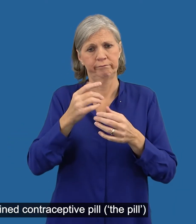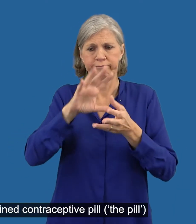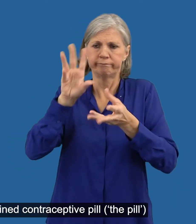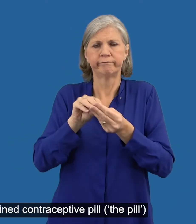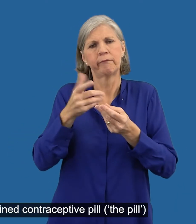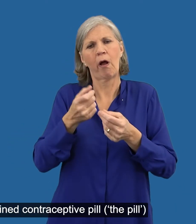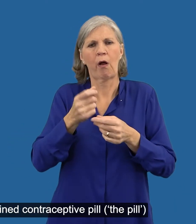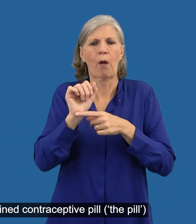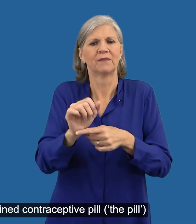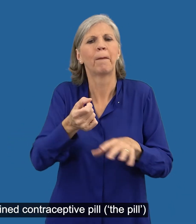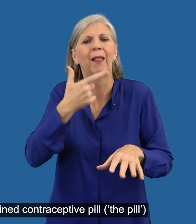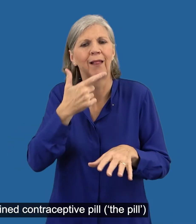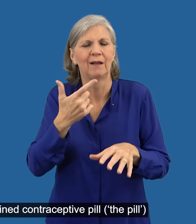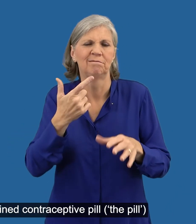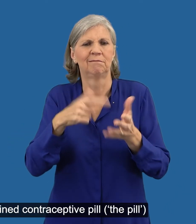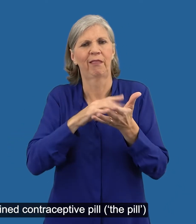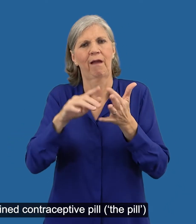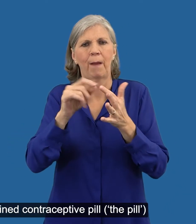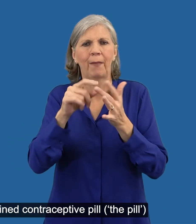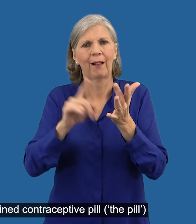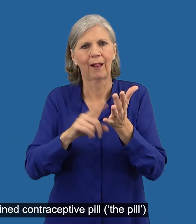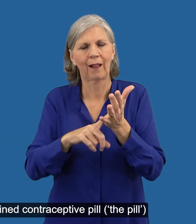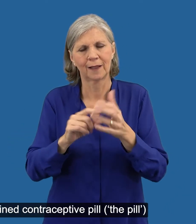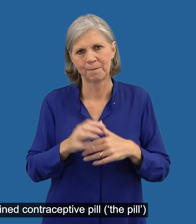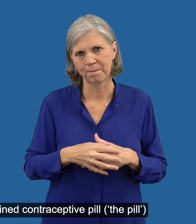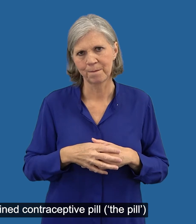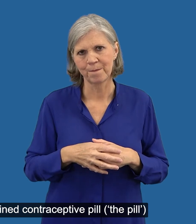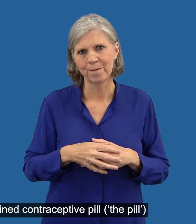or the combined contraceptive pill, the pill.